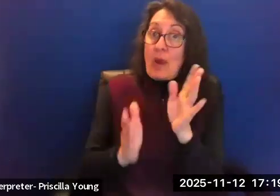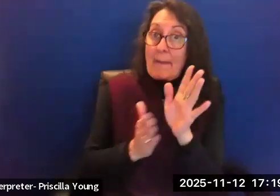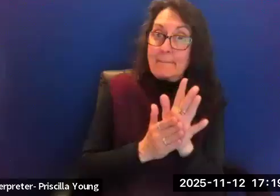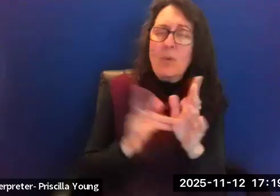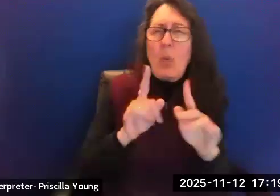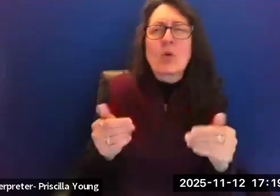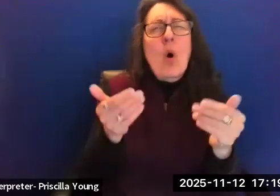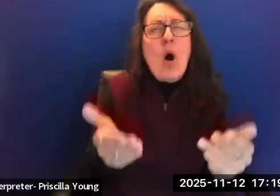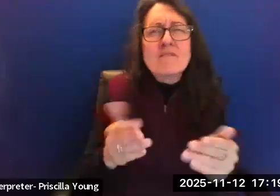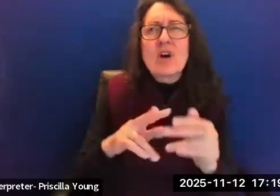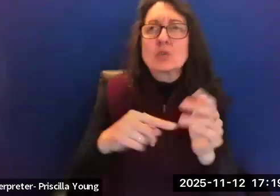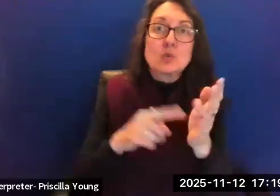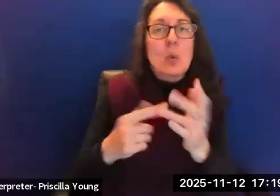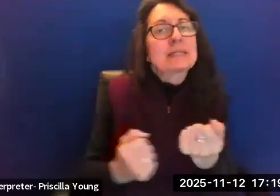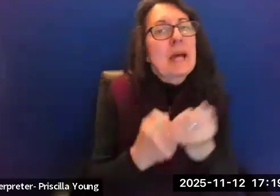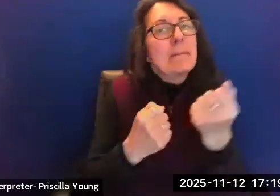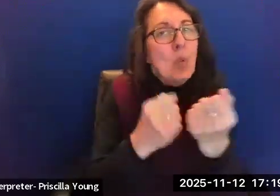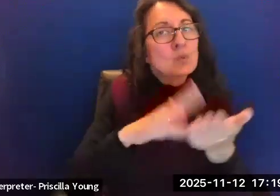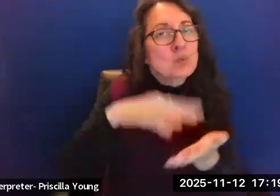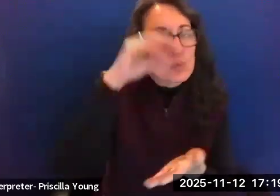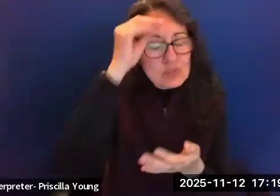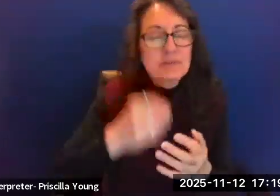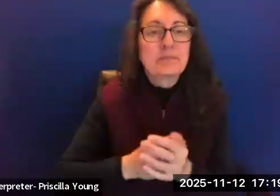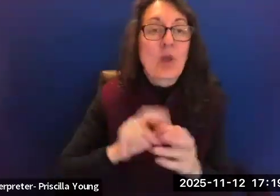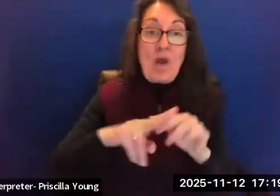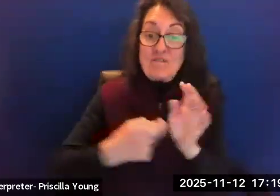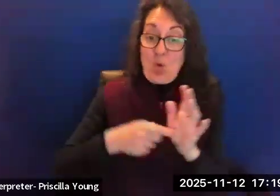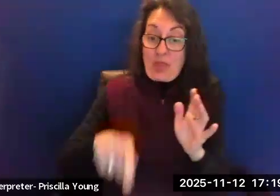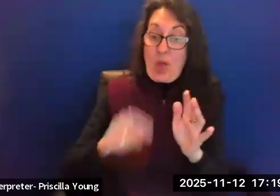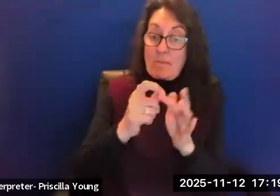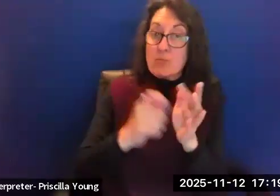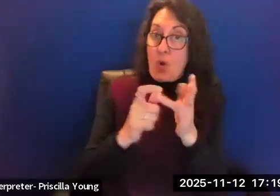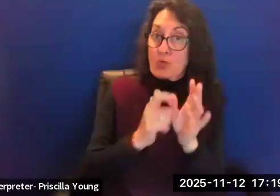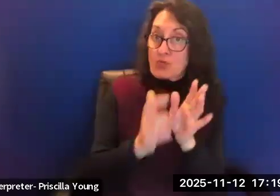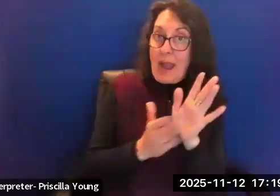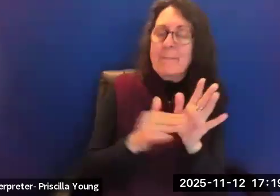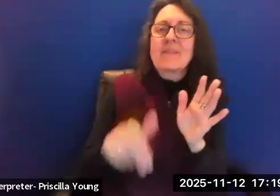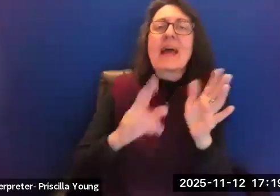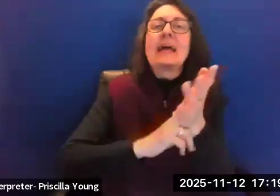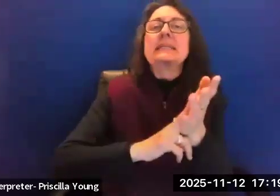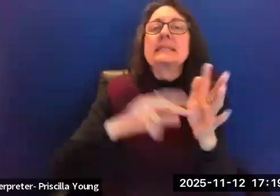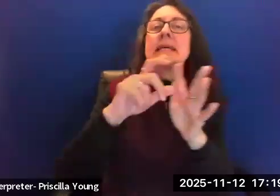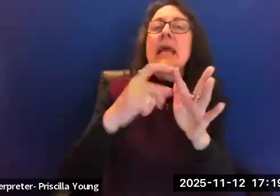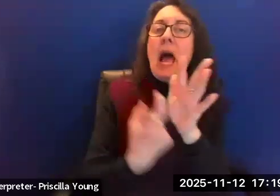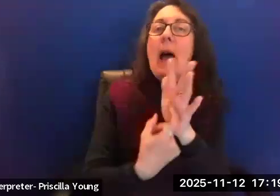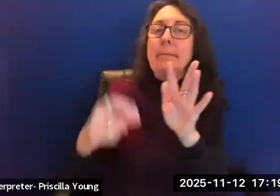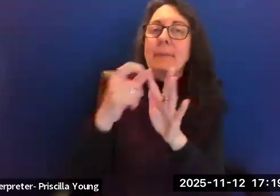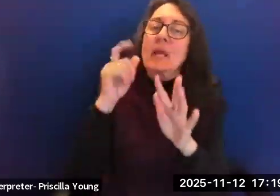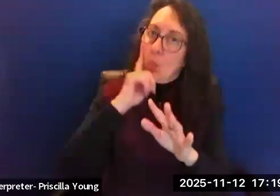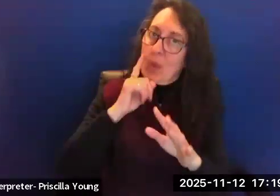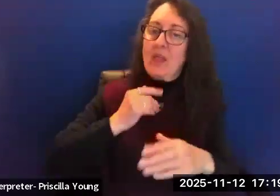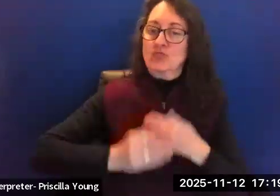supporting students, for the program, the NDRP will be running a community